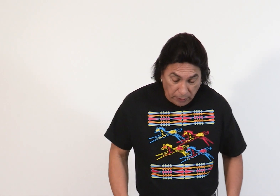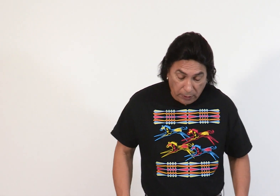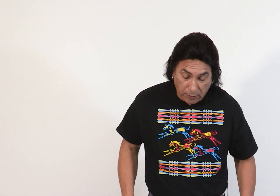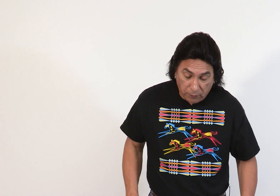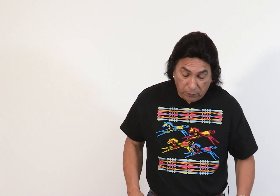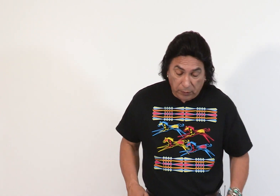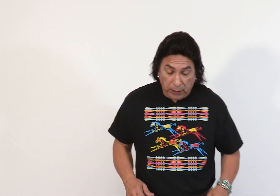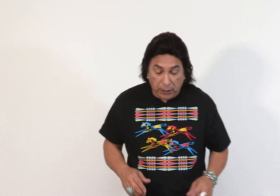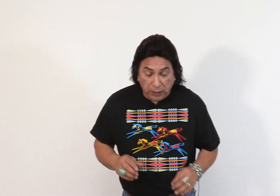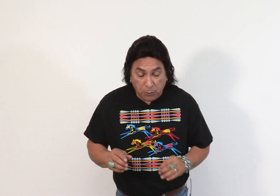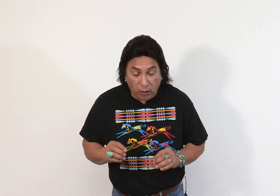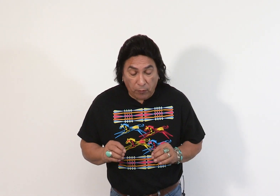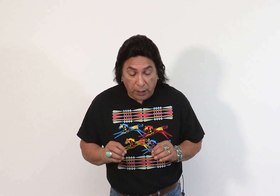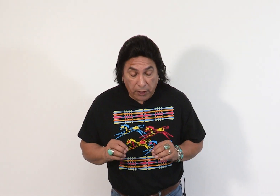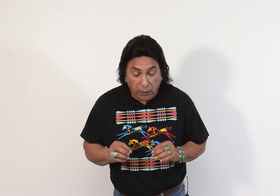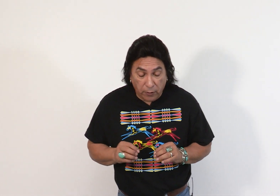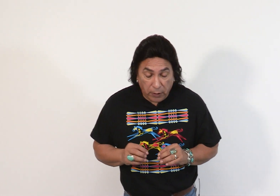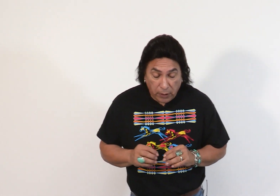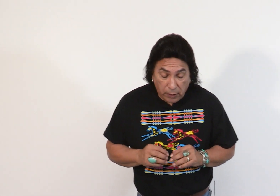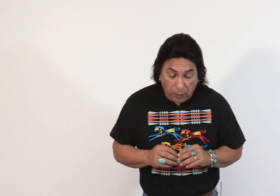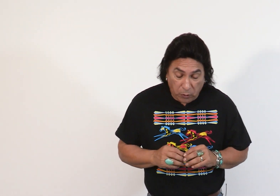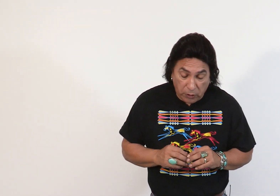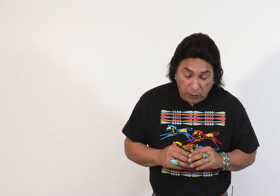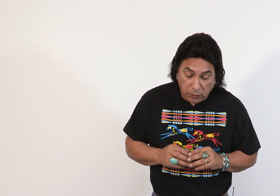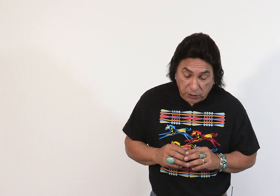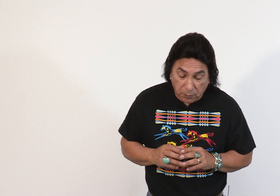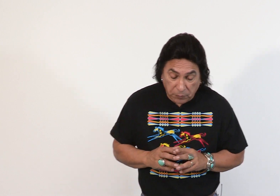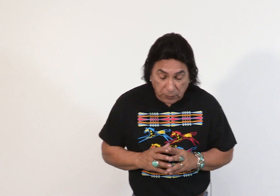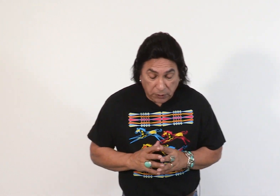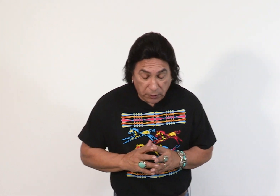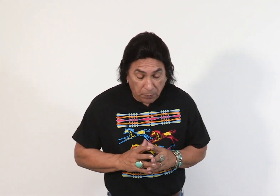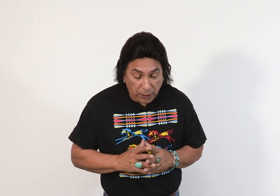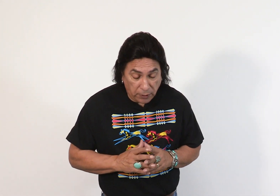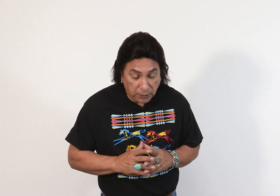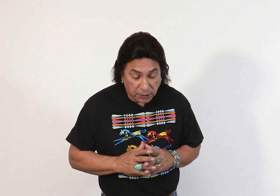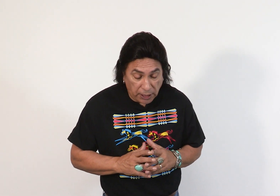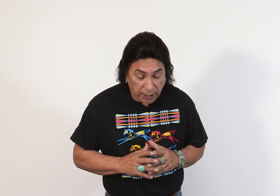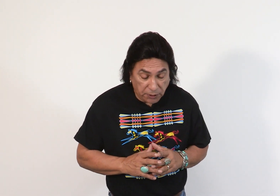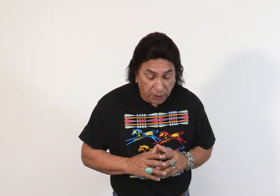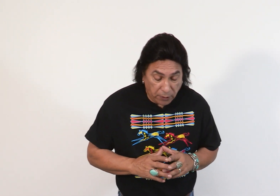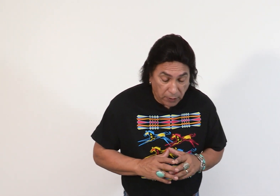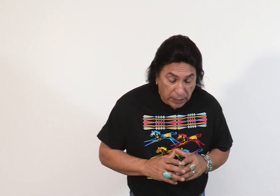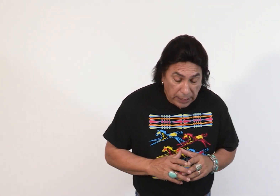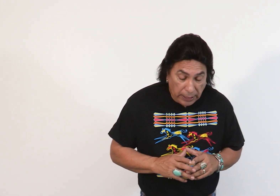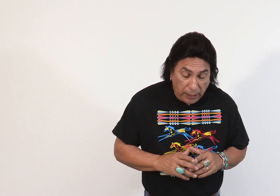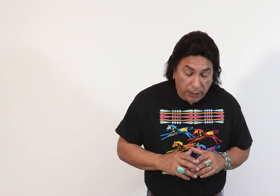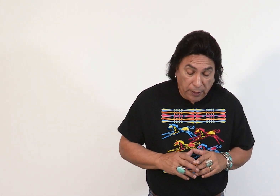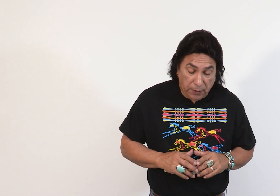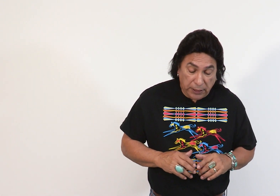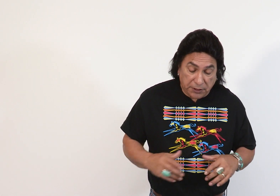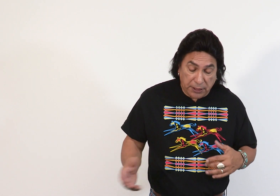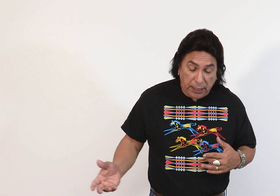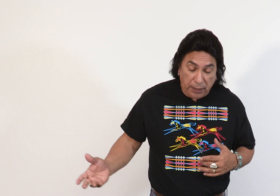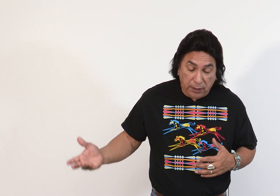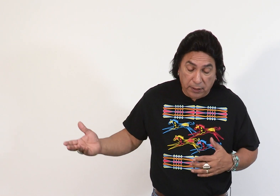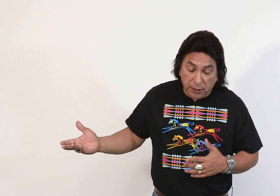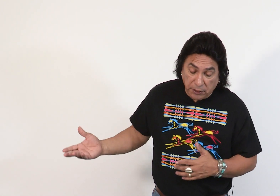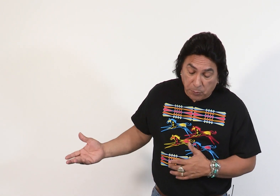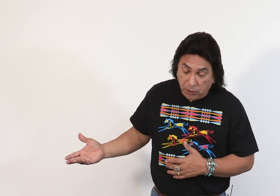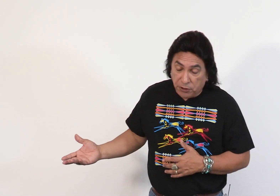Okay, in this part right here, I'm going to do some signs here. Let's say this